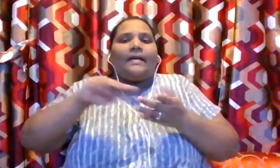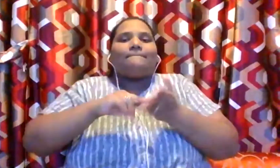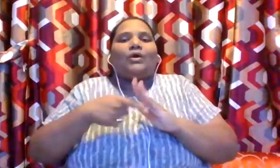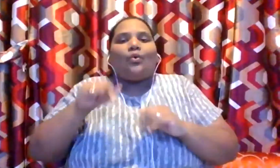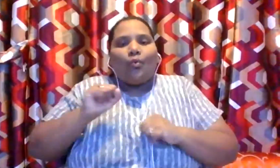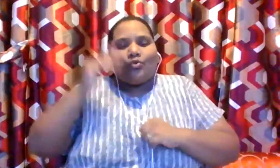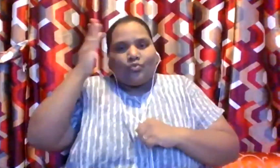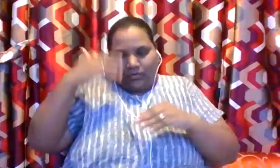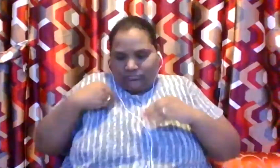Sanatan Dharma.